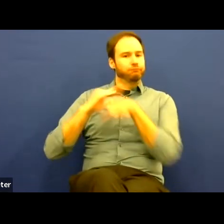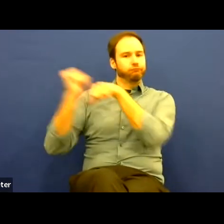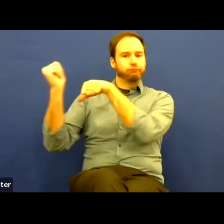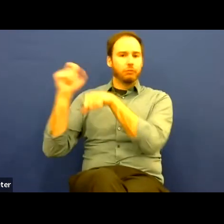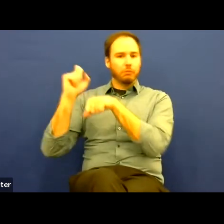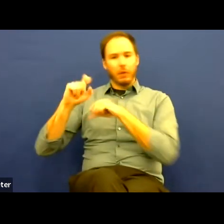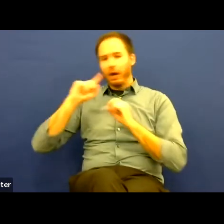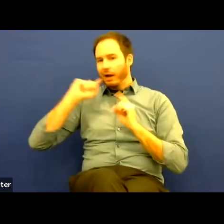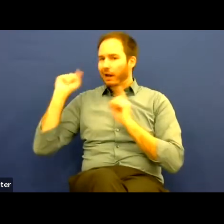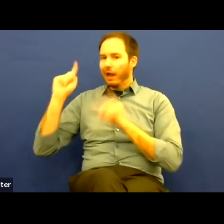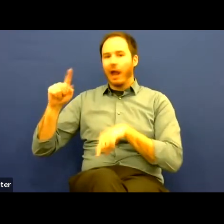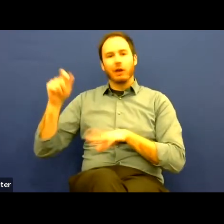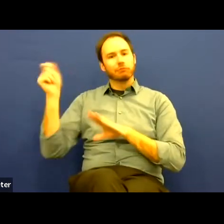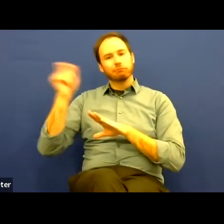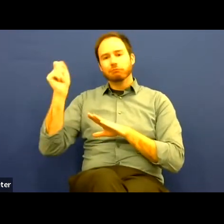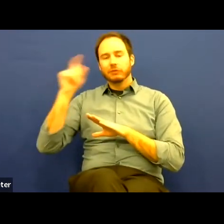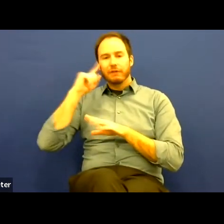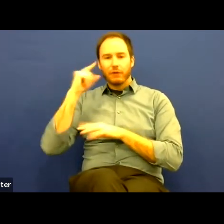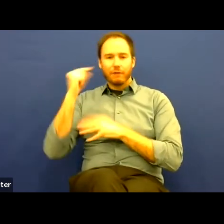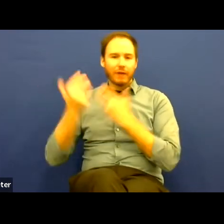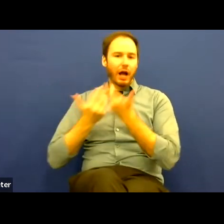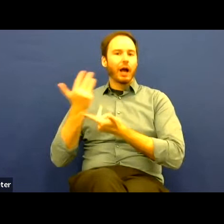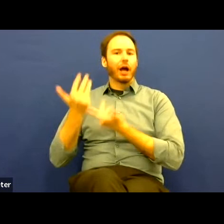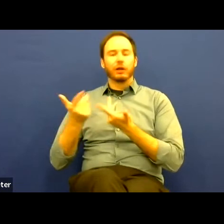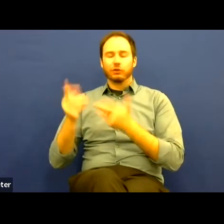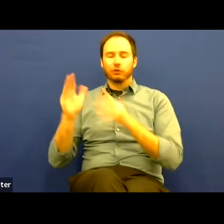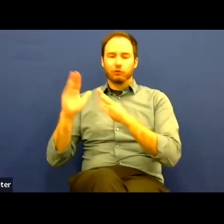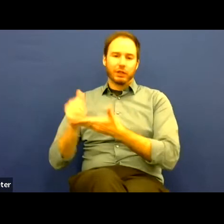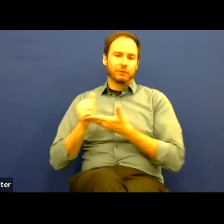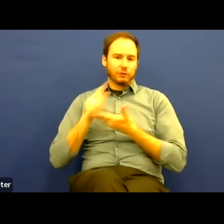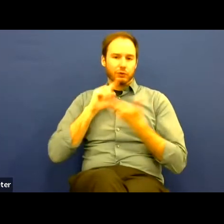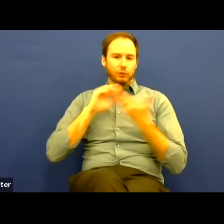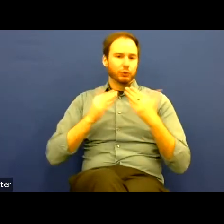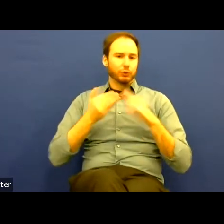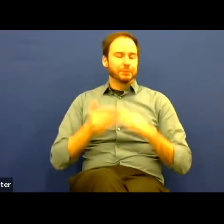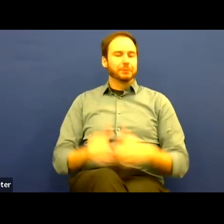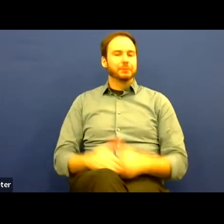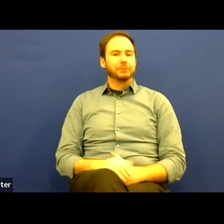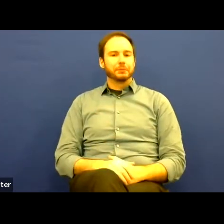to answer the bell, and it's great service to our community.